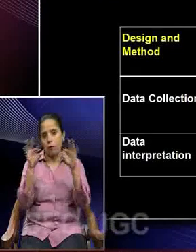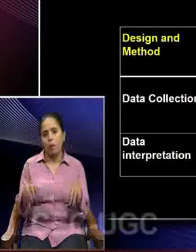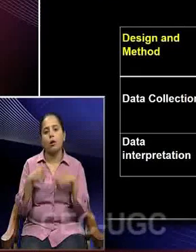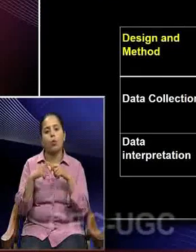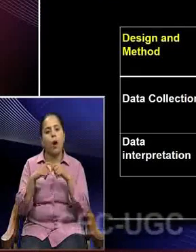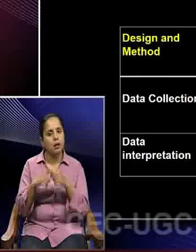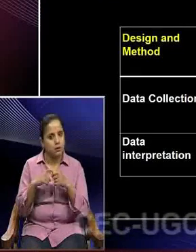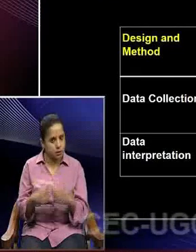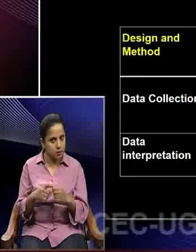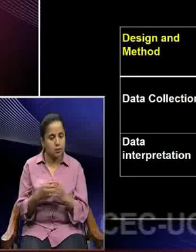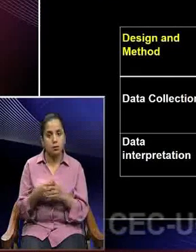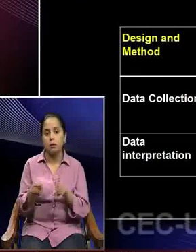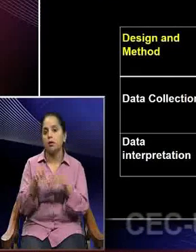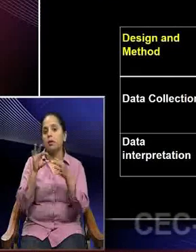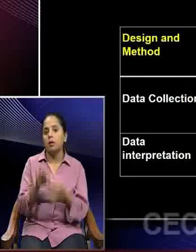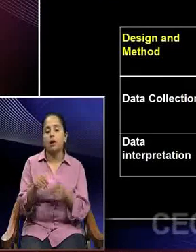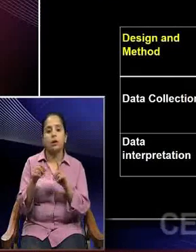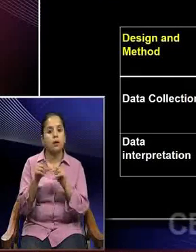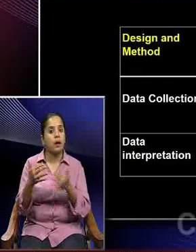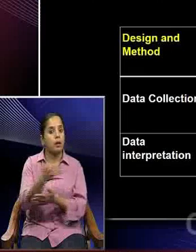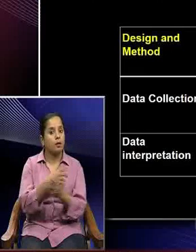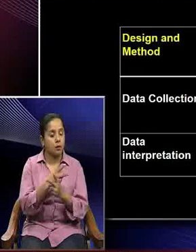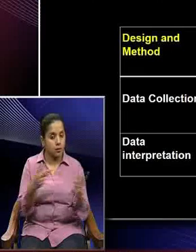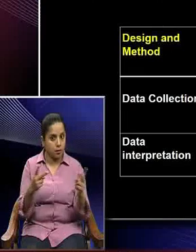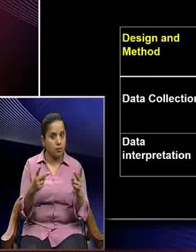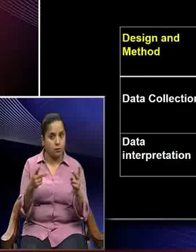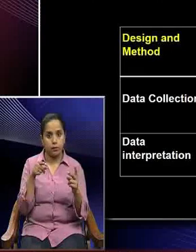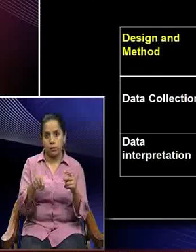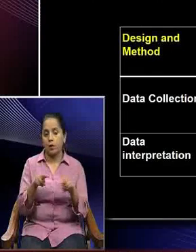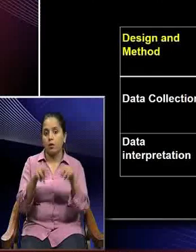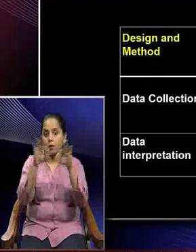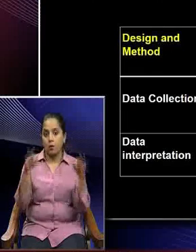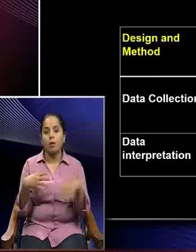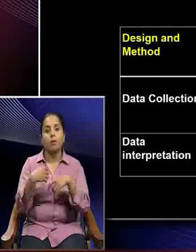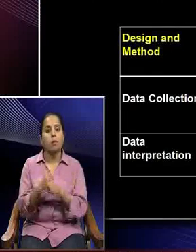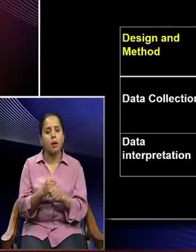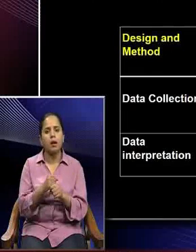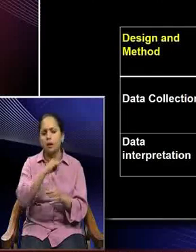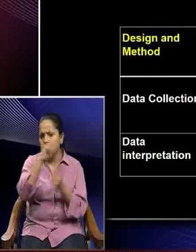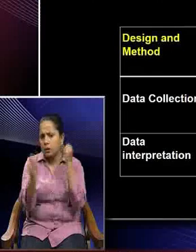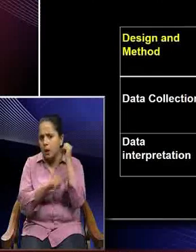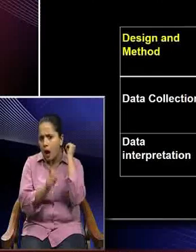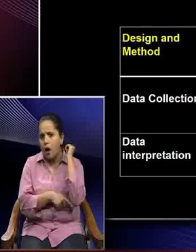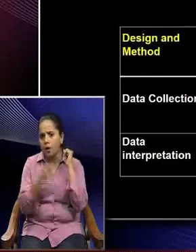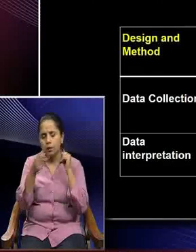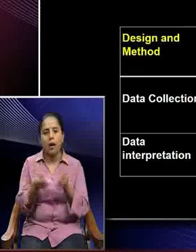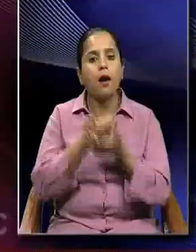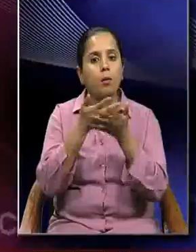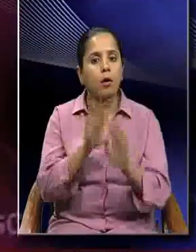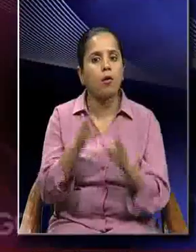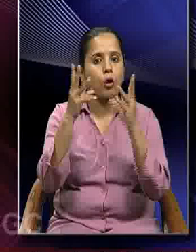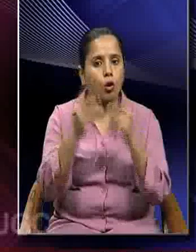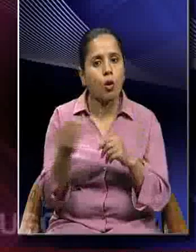questionnaires. Regarding data interpretation, we note that it is formulated at the end of the study and is expressed as a measure